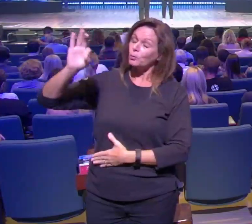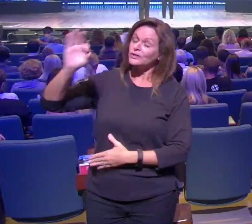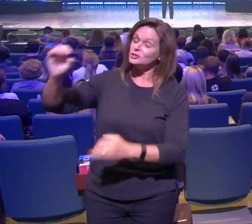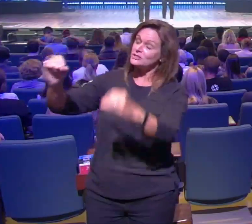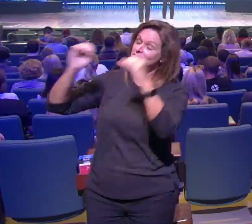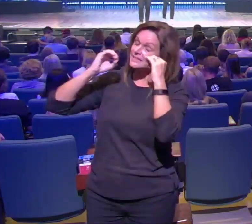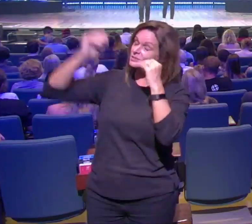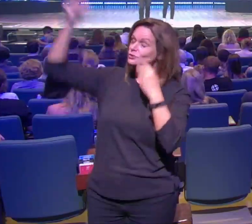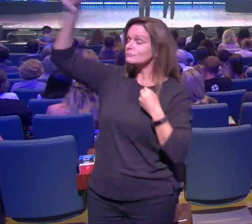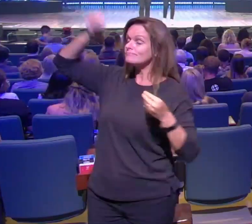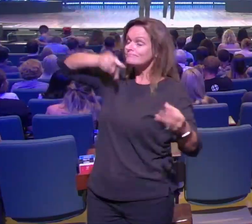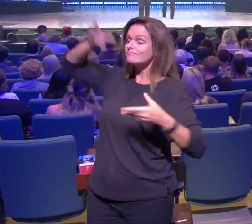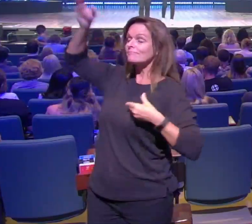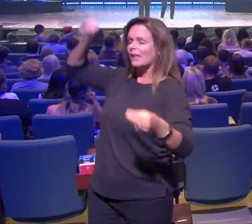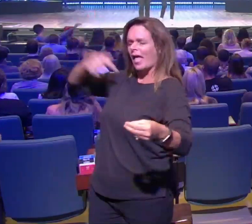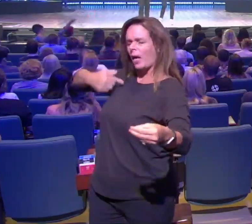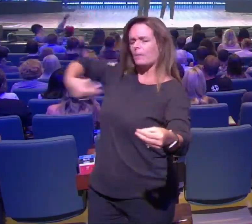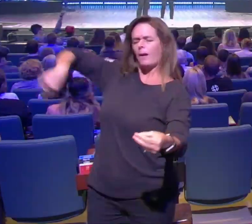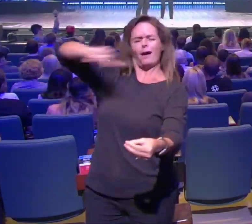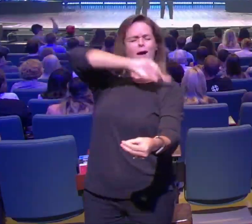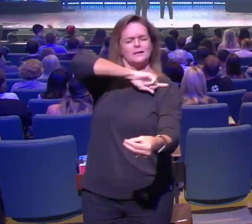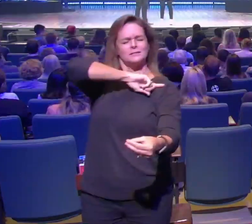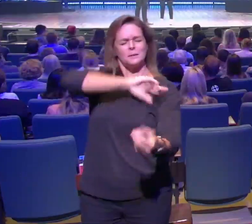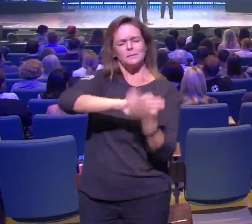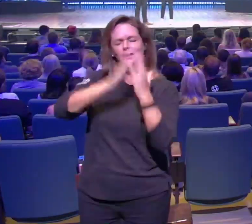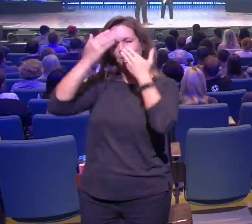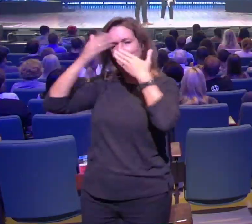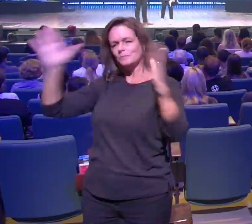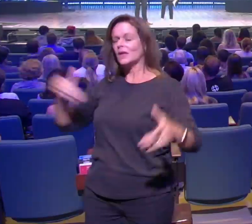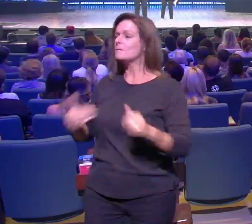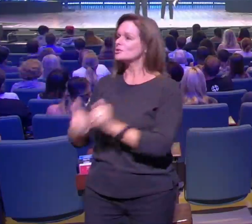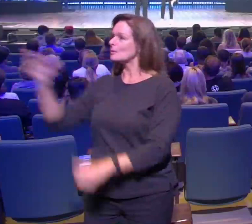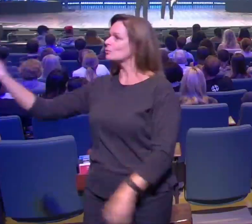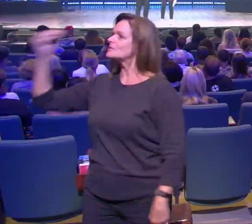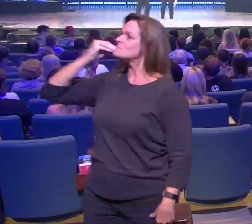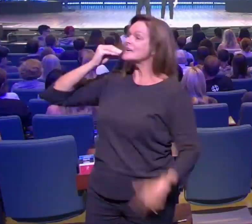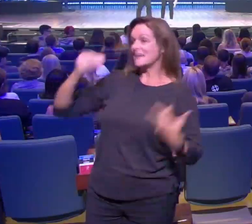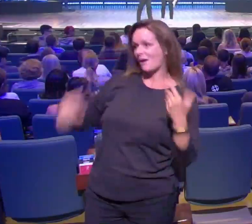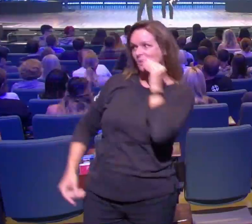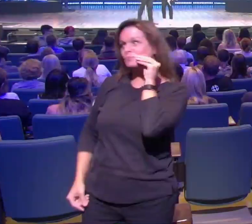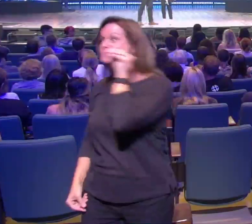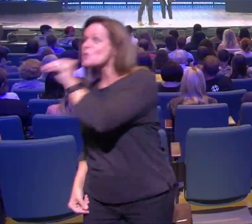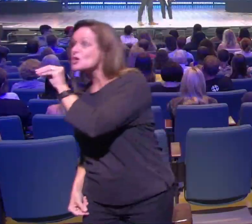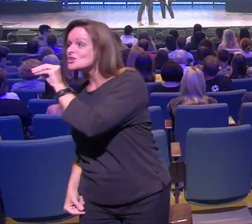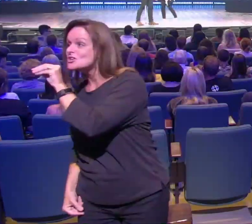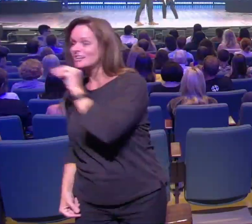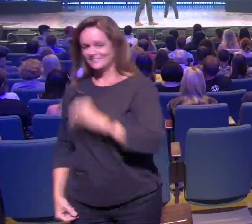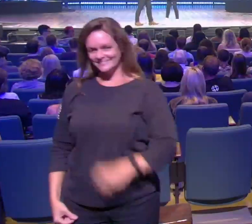Together, everybody said? Amen. Amen. Now, usually you kiss me and leave, I know, but now I get to kiss me. That's so good.